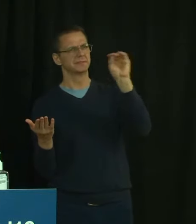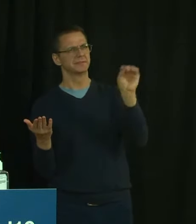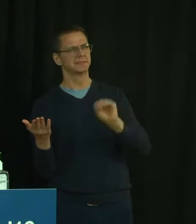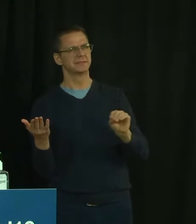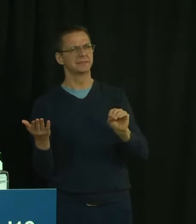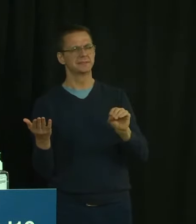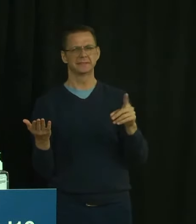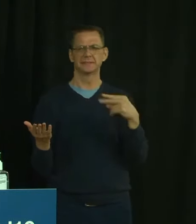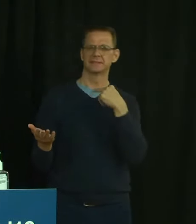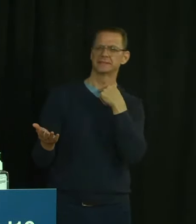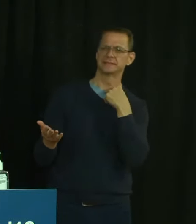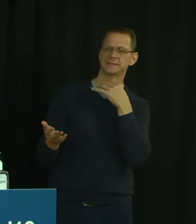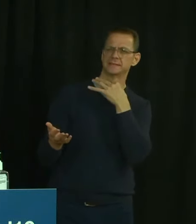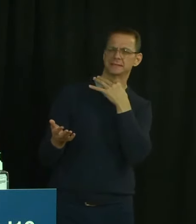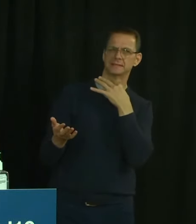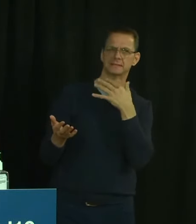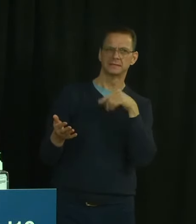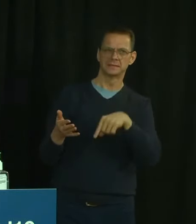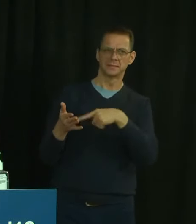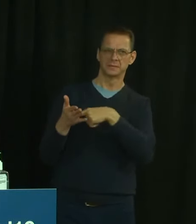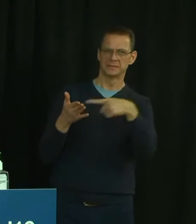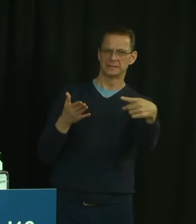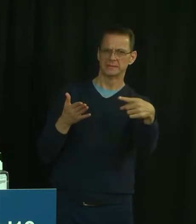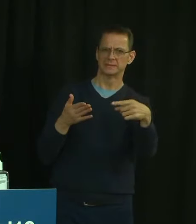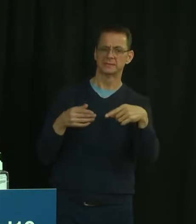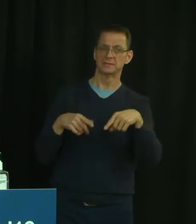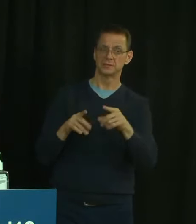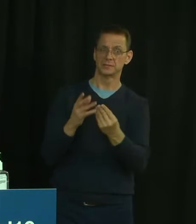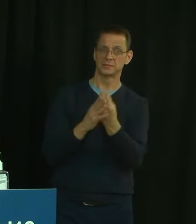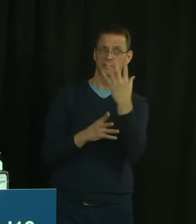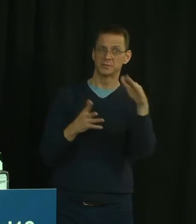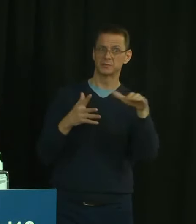you concerned about that potentially fueling the speed of transmission?